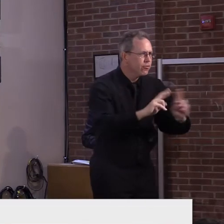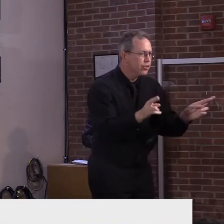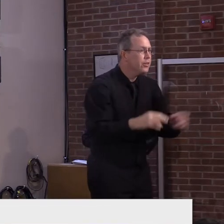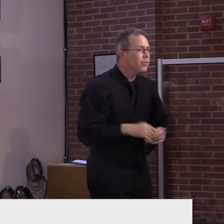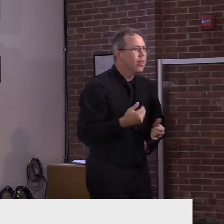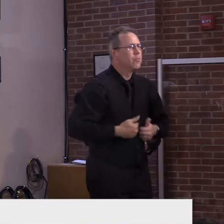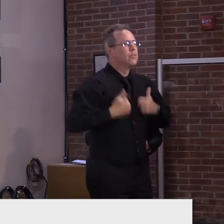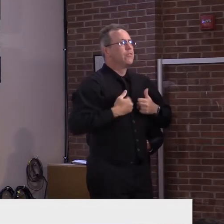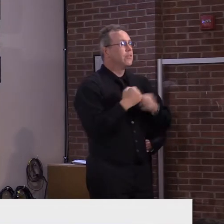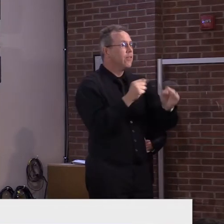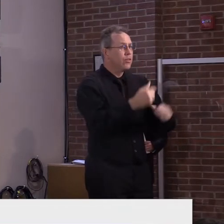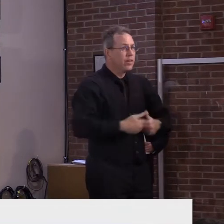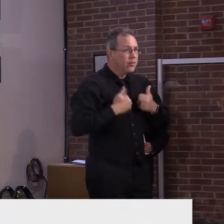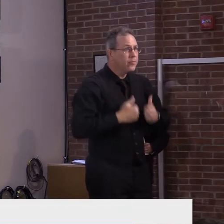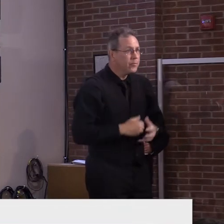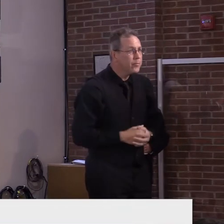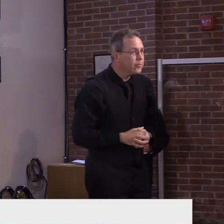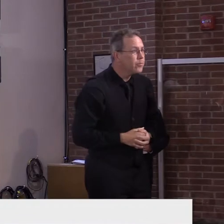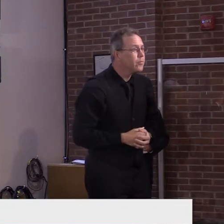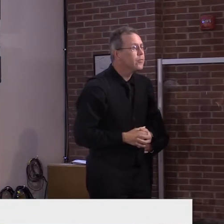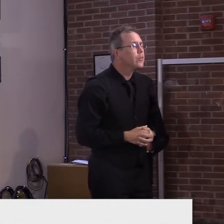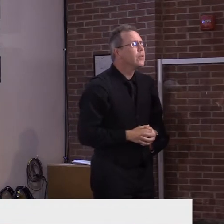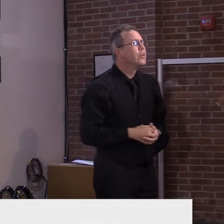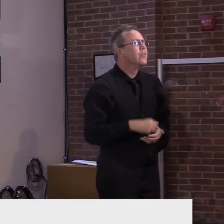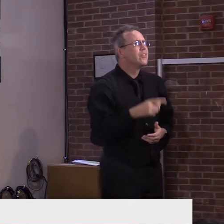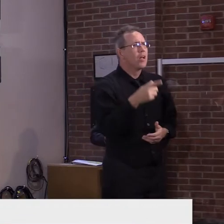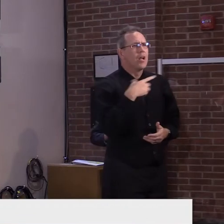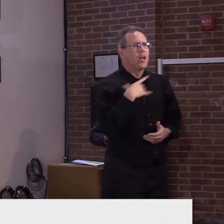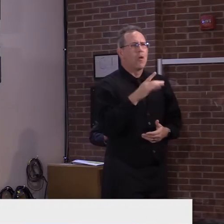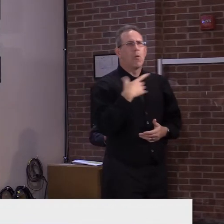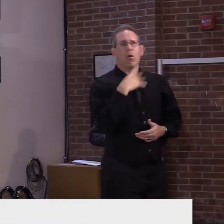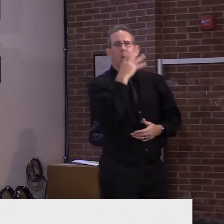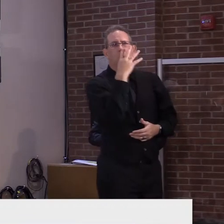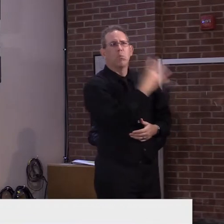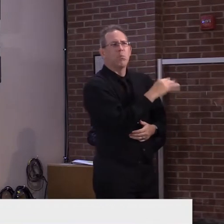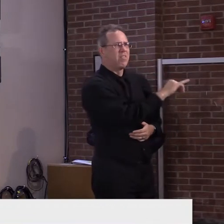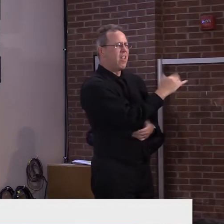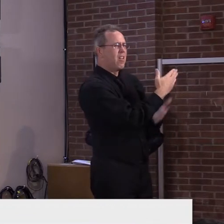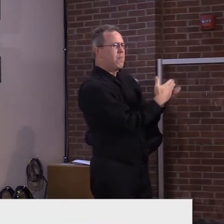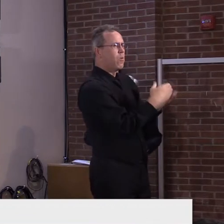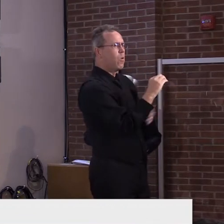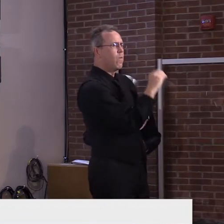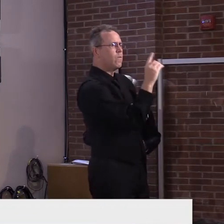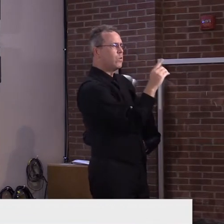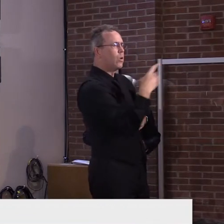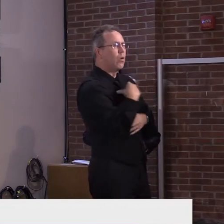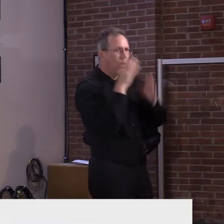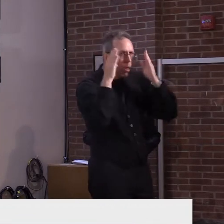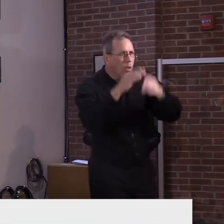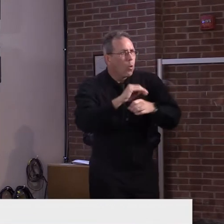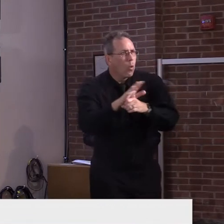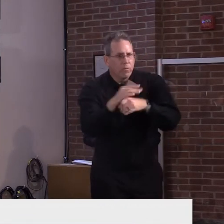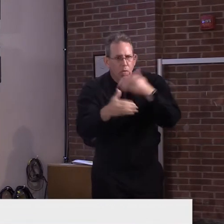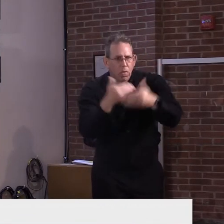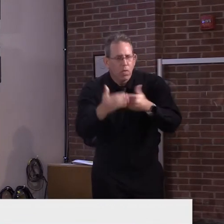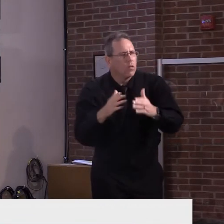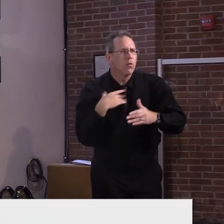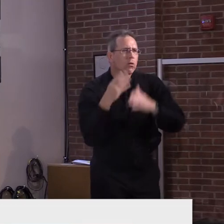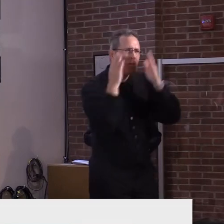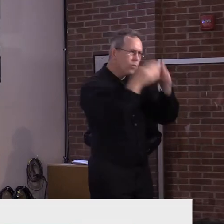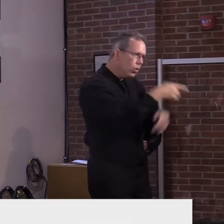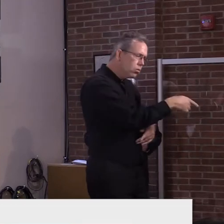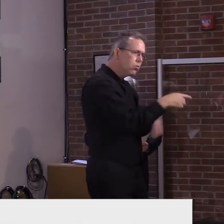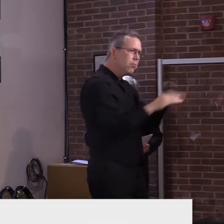in this area because there's clearly much more to do. My team will continue to focus on getting Vermonters the support